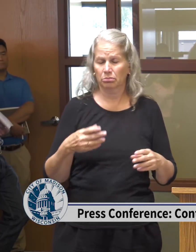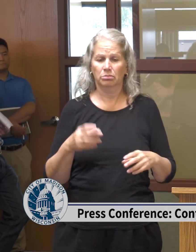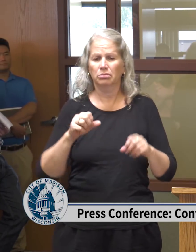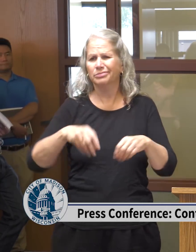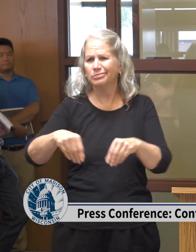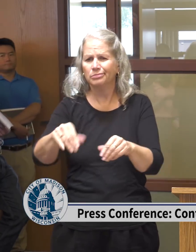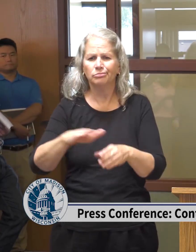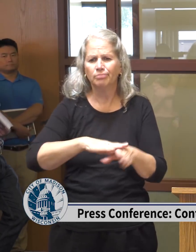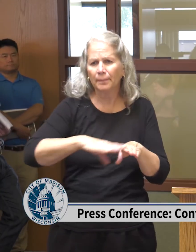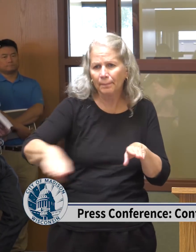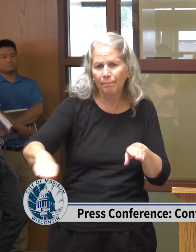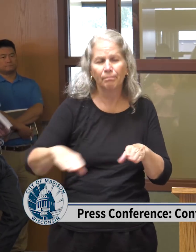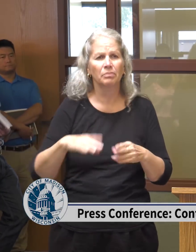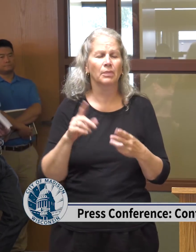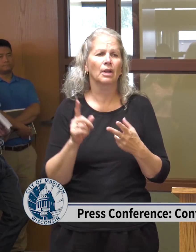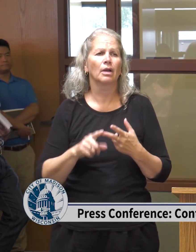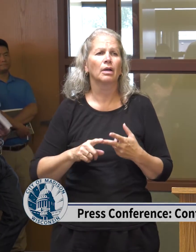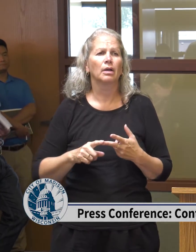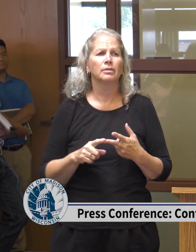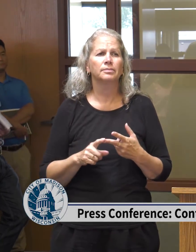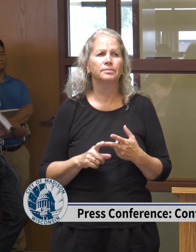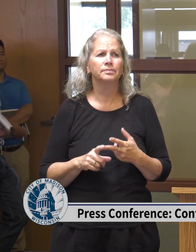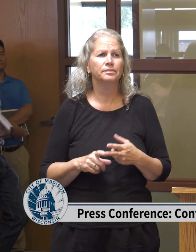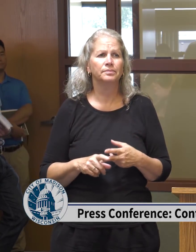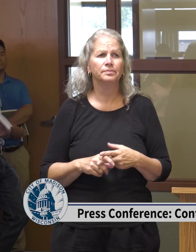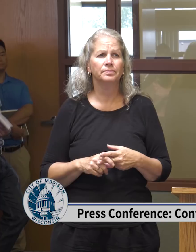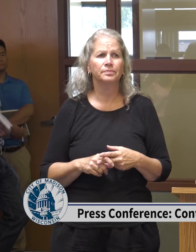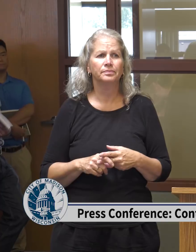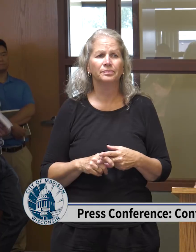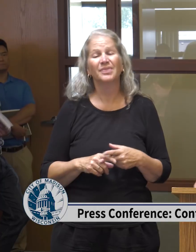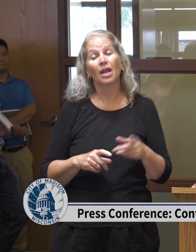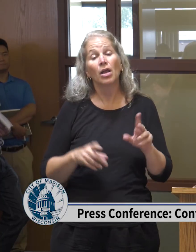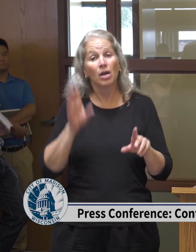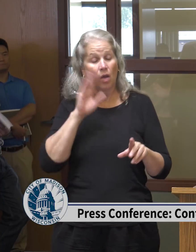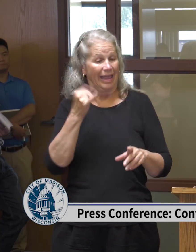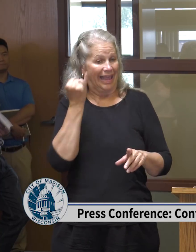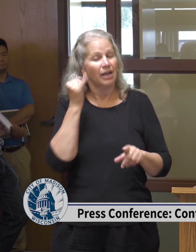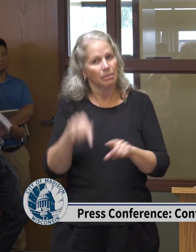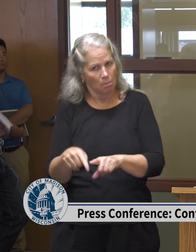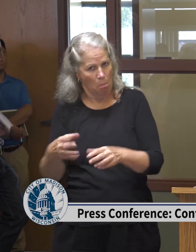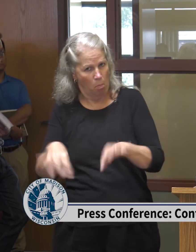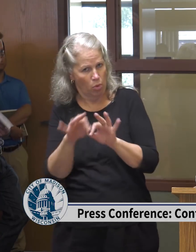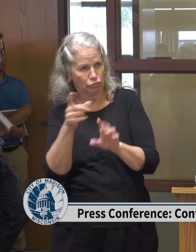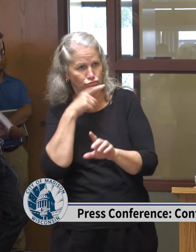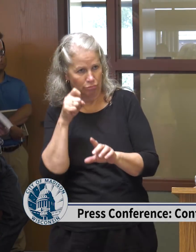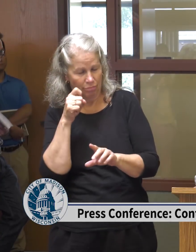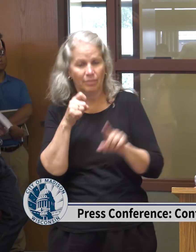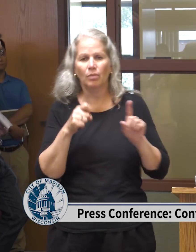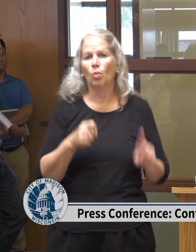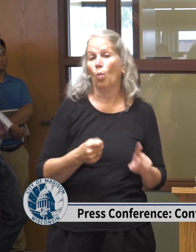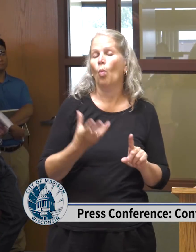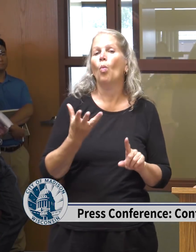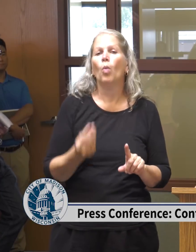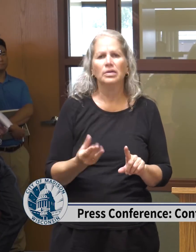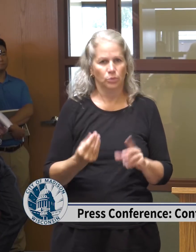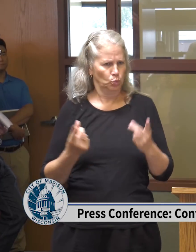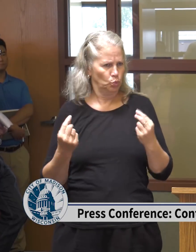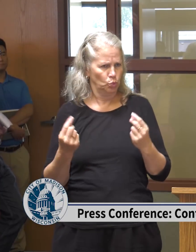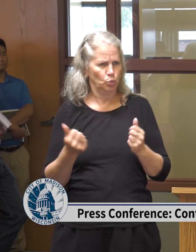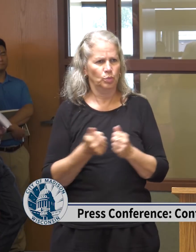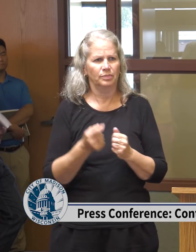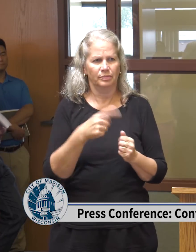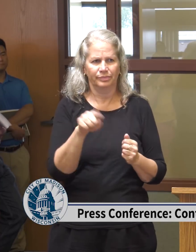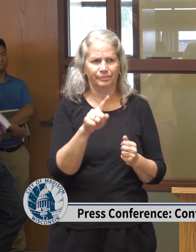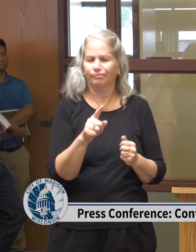and are contaminated will probably have to be disposed in the landfill. We've got 5 sites